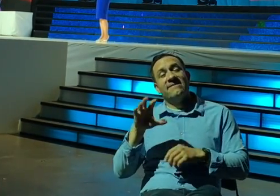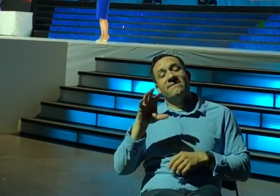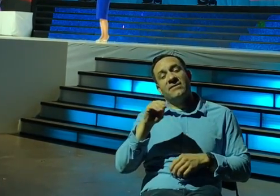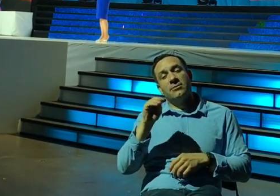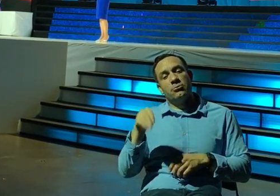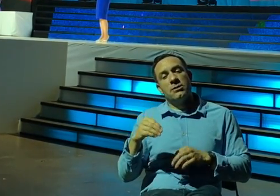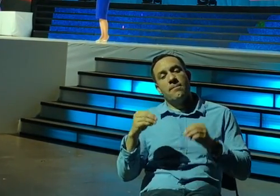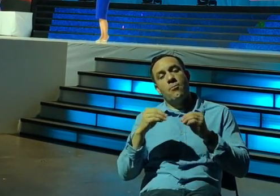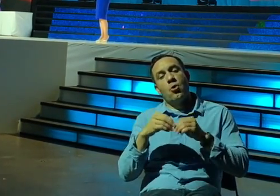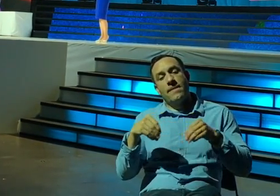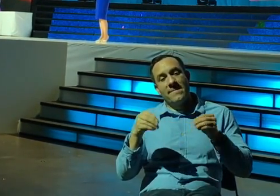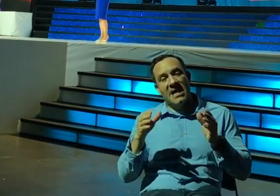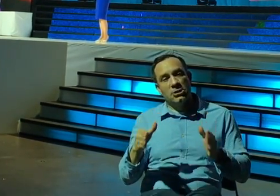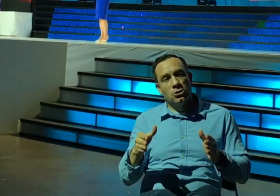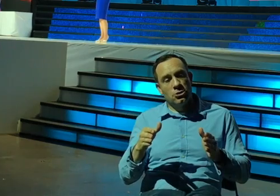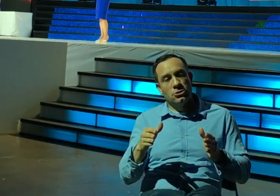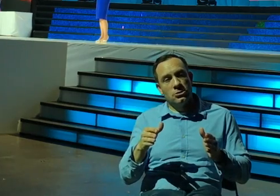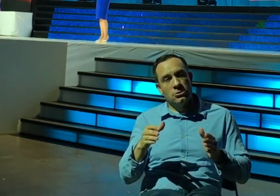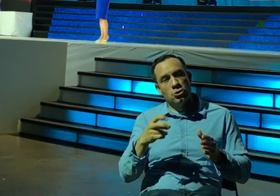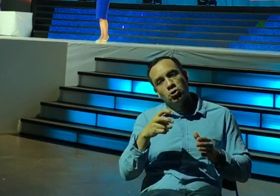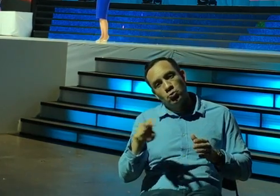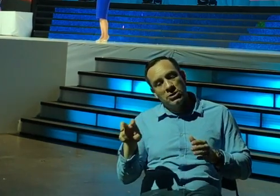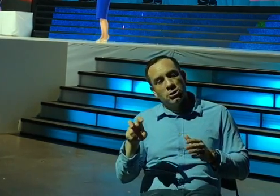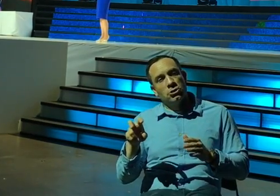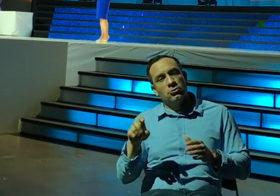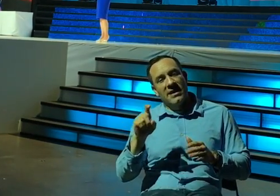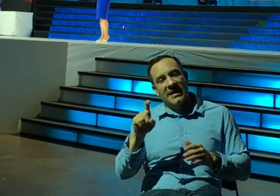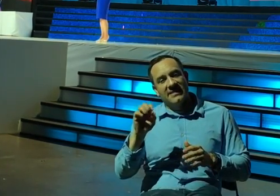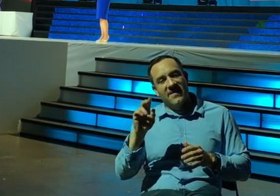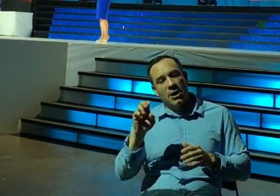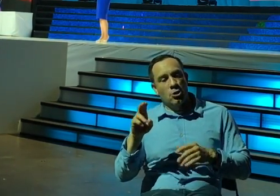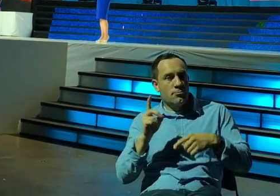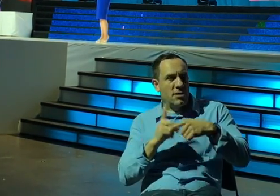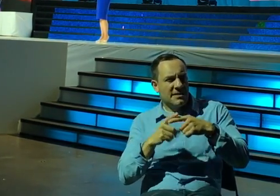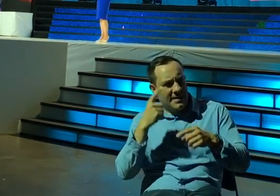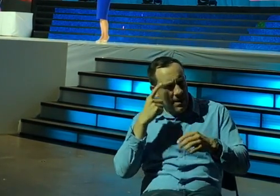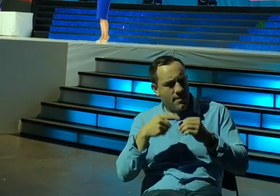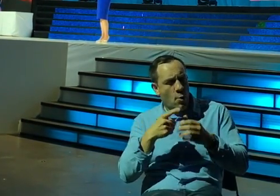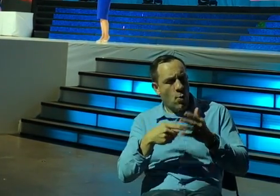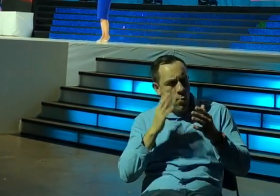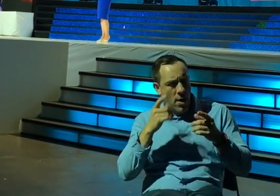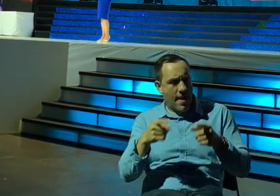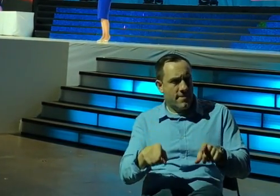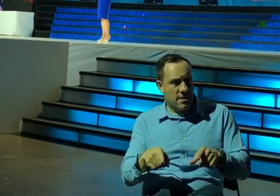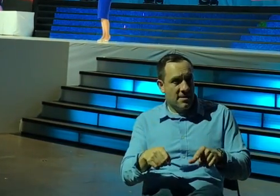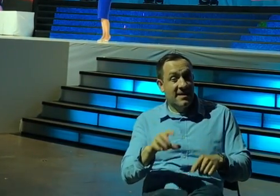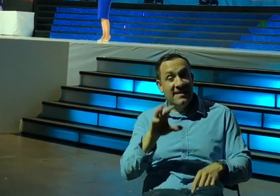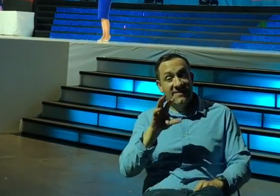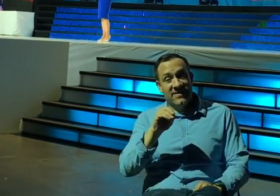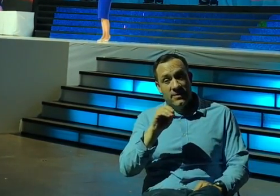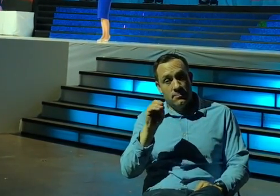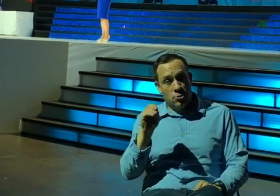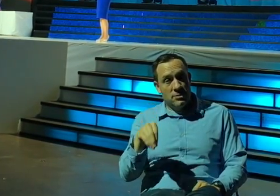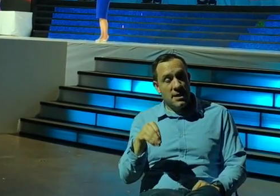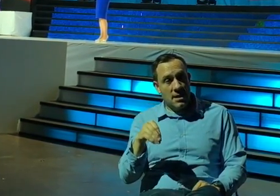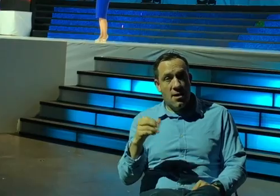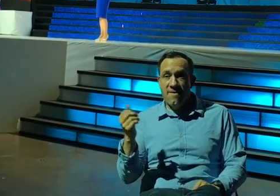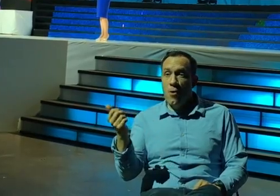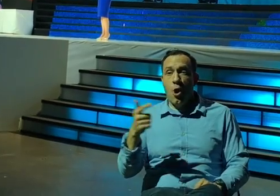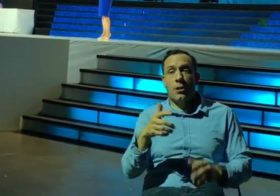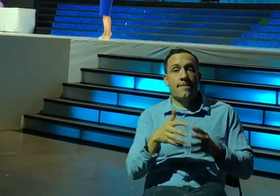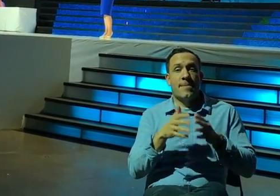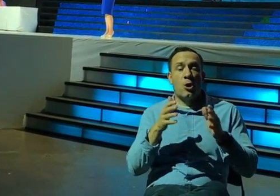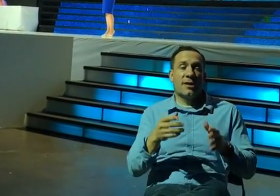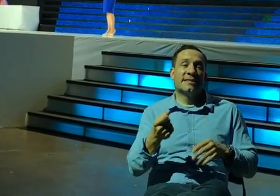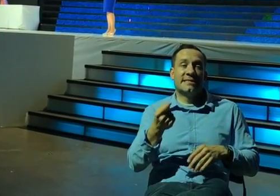more ambassadors and customers switching to X Factor Plus, what would happen? Think about that. 50% of all Americans